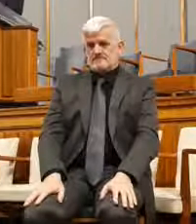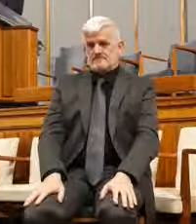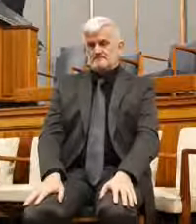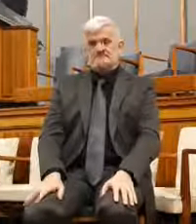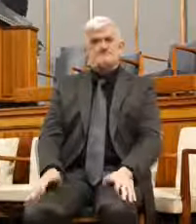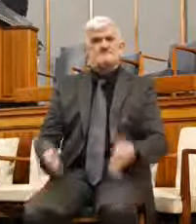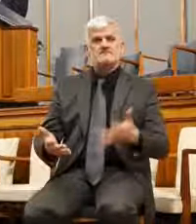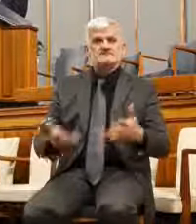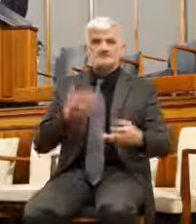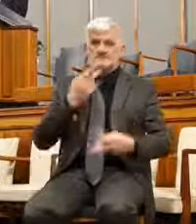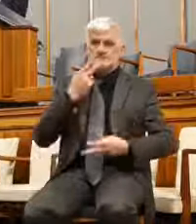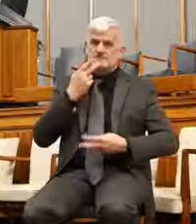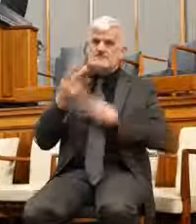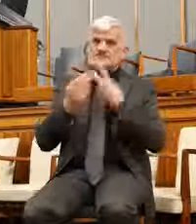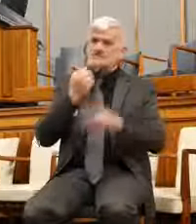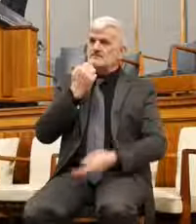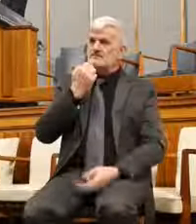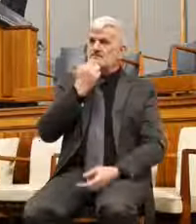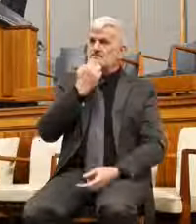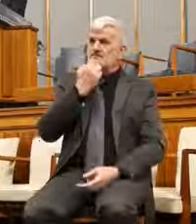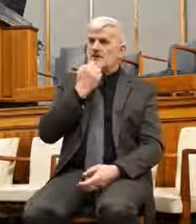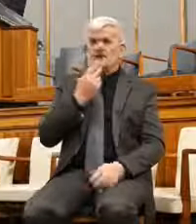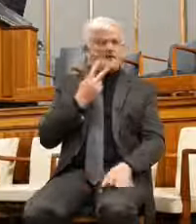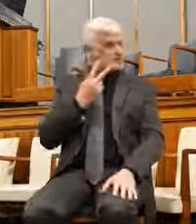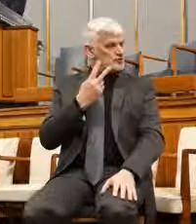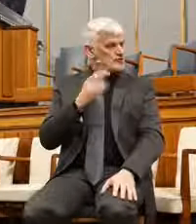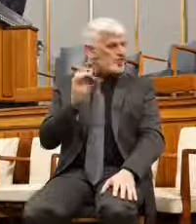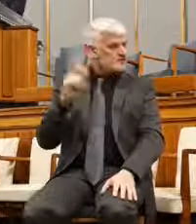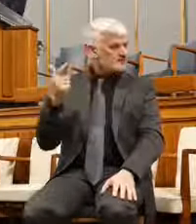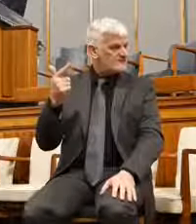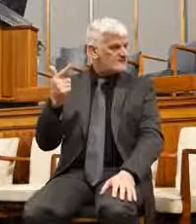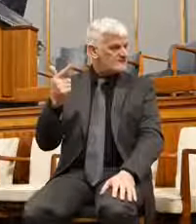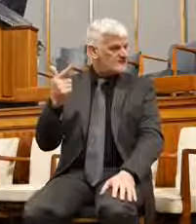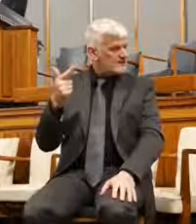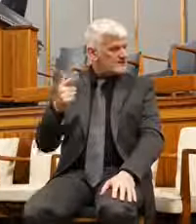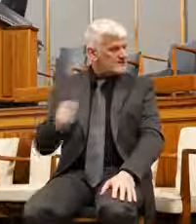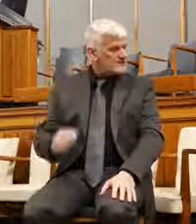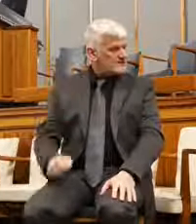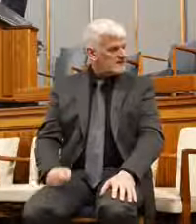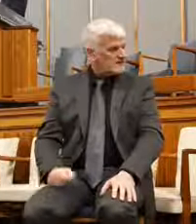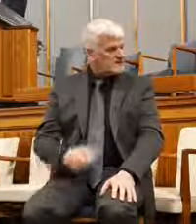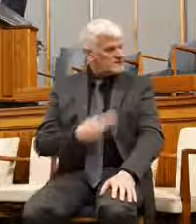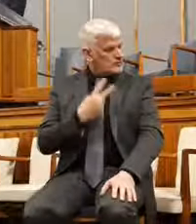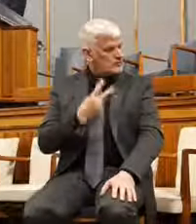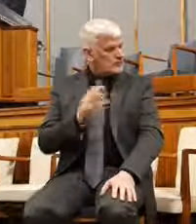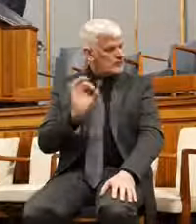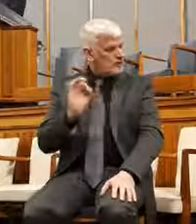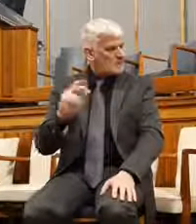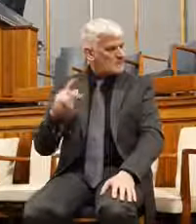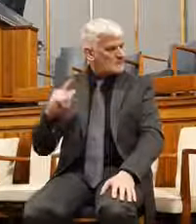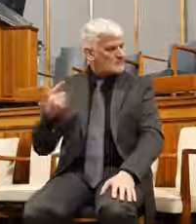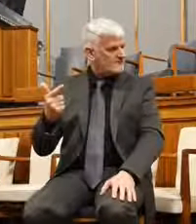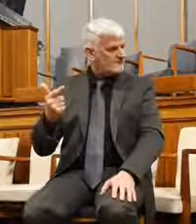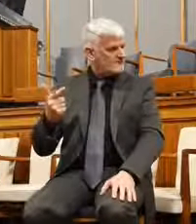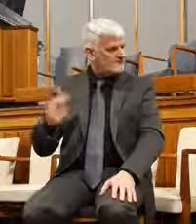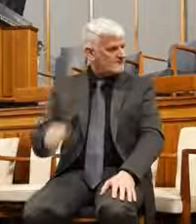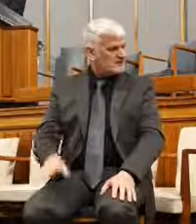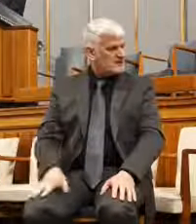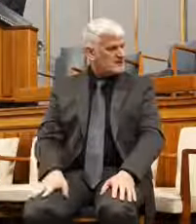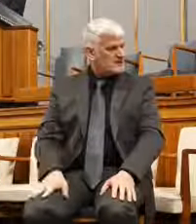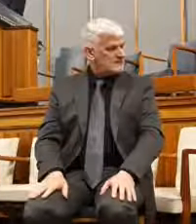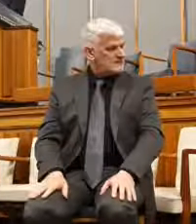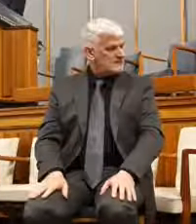Let's sing together the hymn number 207. Hymn number 207. Let us love